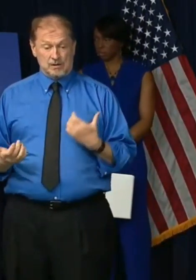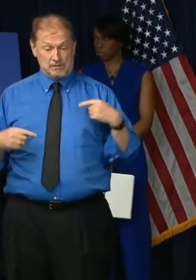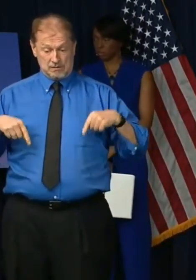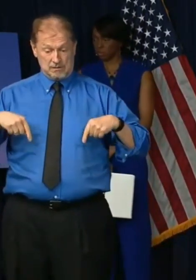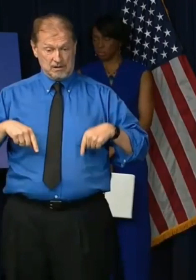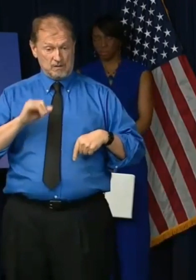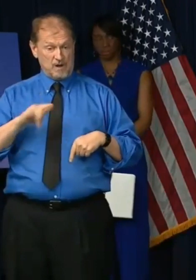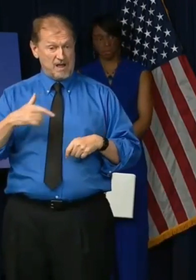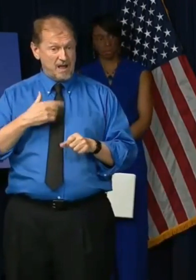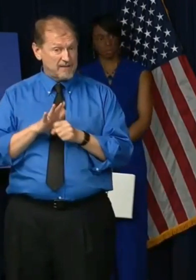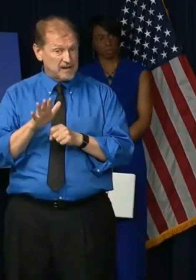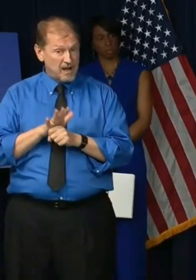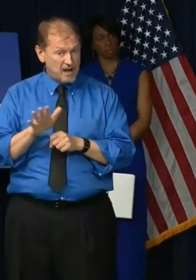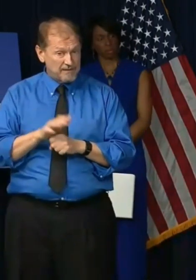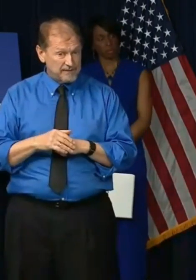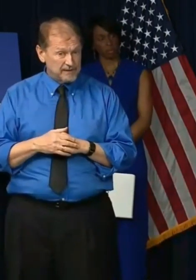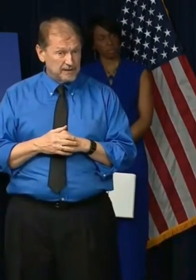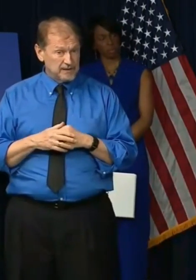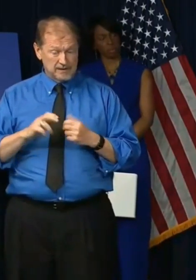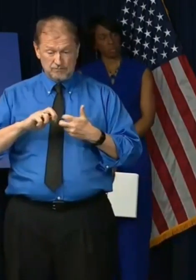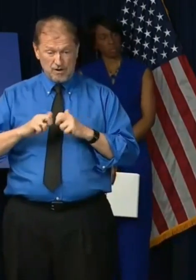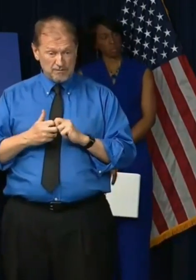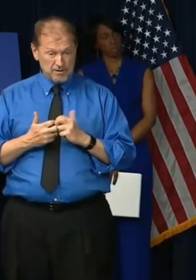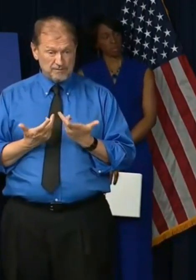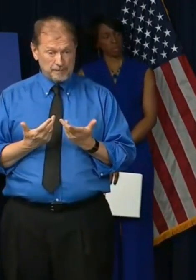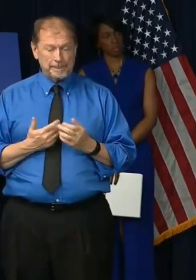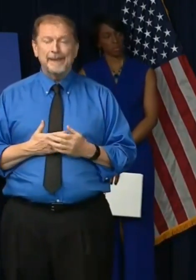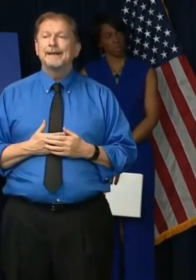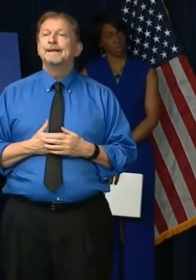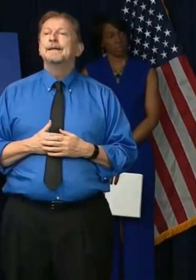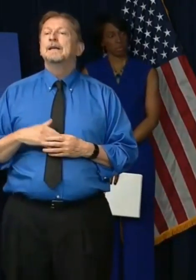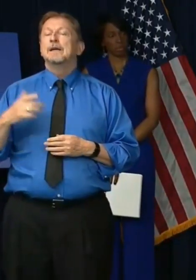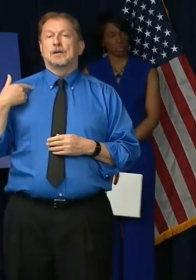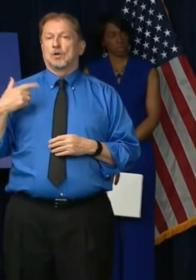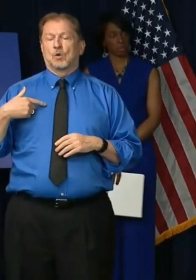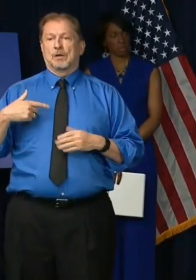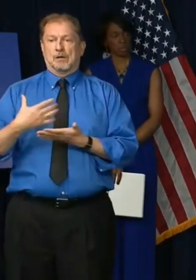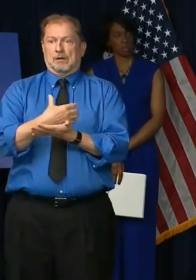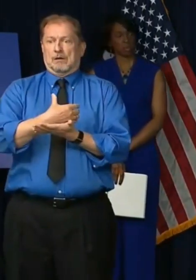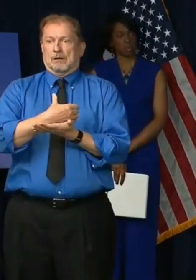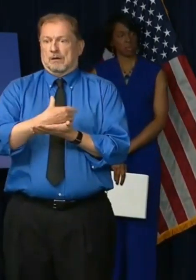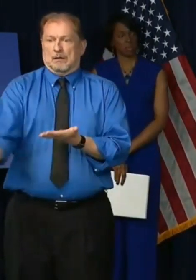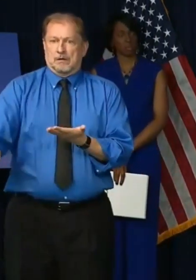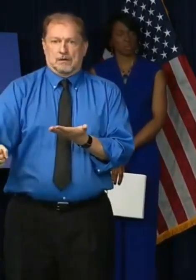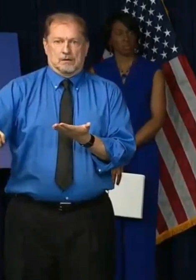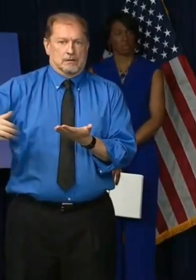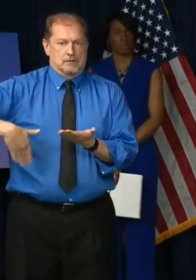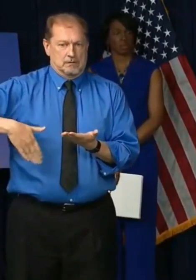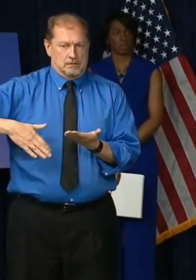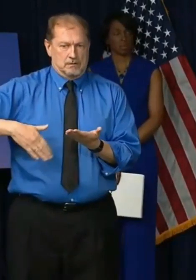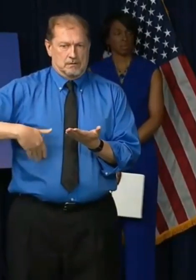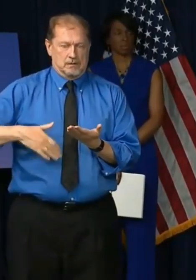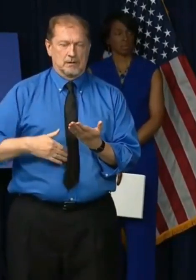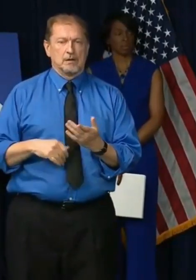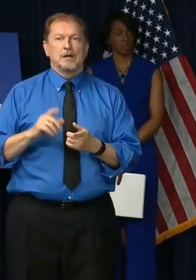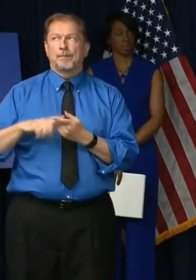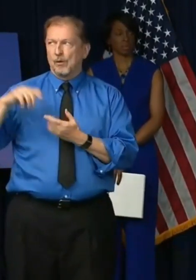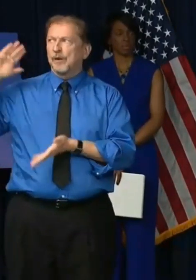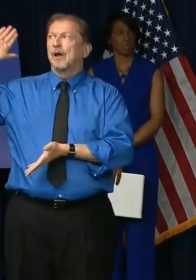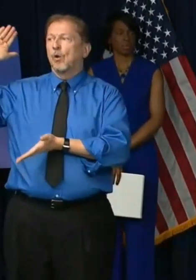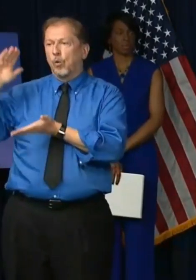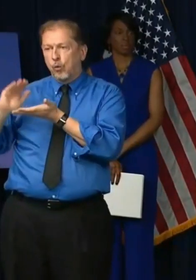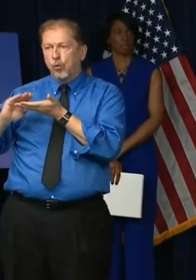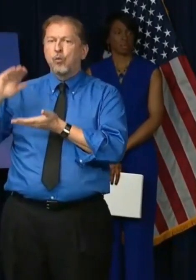Illinois? I wouldn't call it a problem in the sense that we've run out of them entirely in the state or in any particular place.